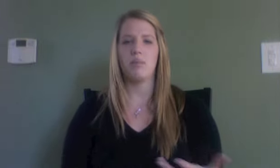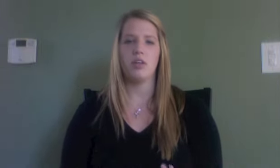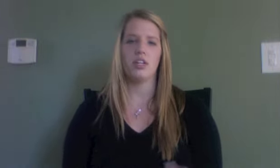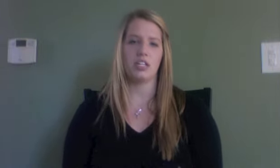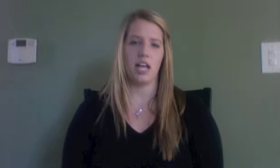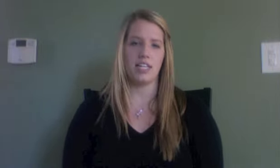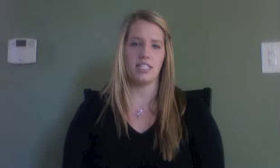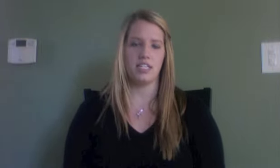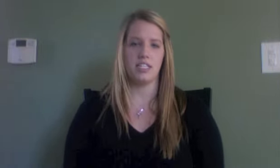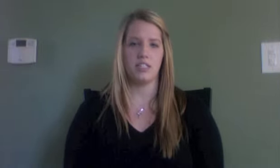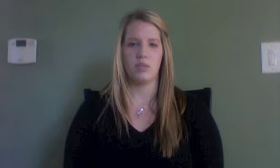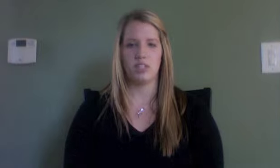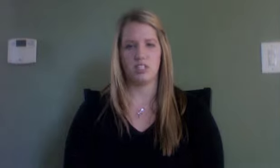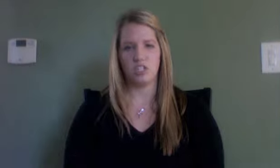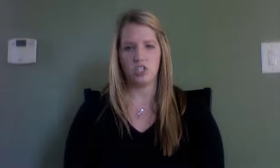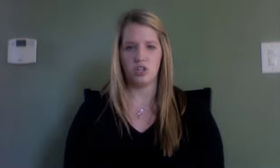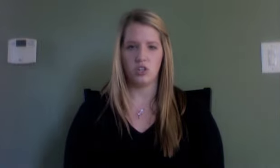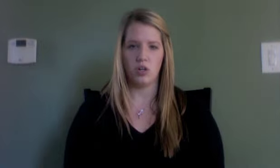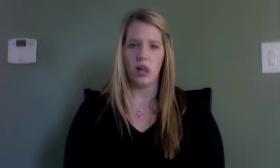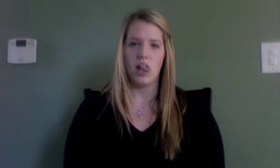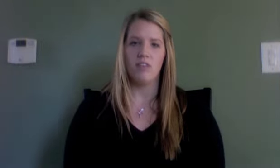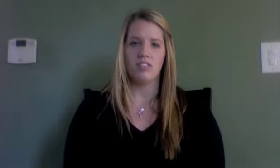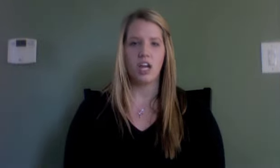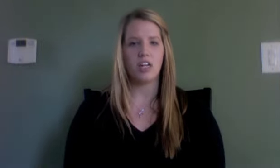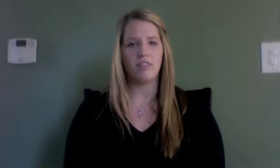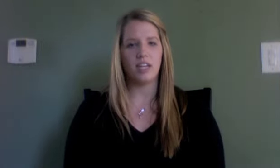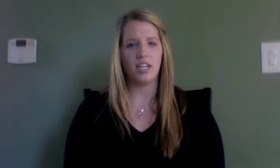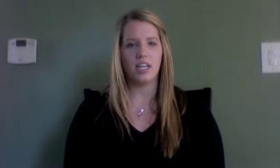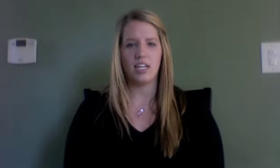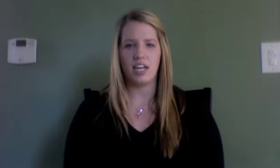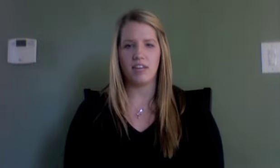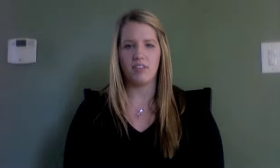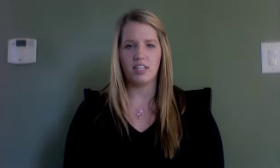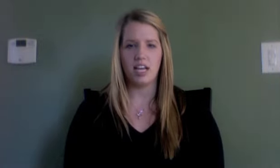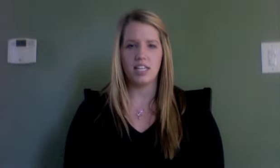other classes with digital photography, and I realize